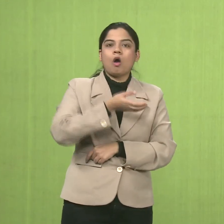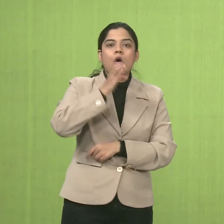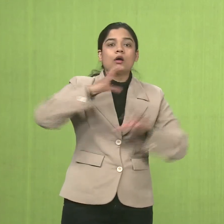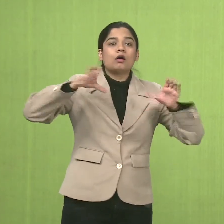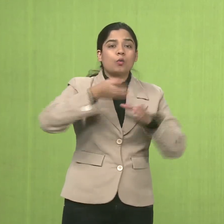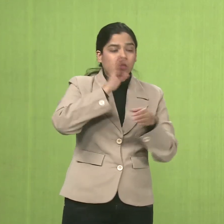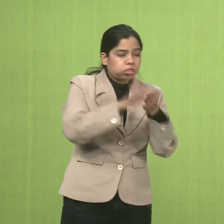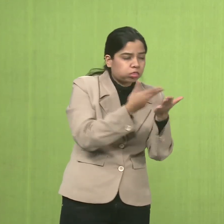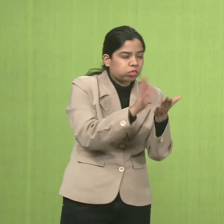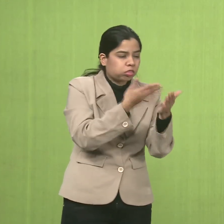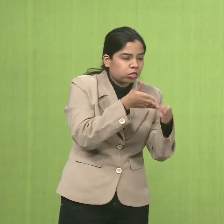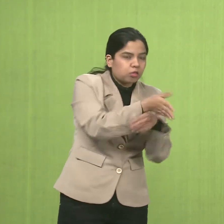drinking,